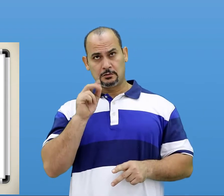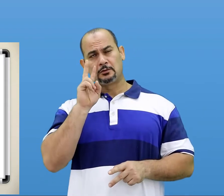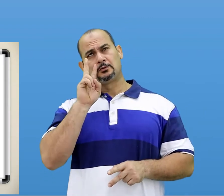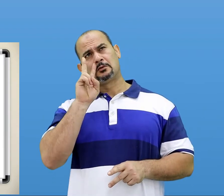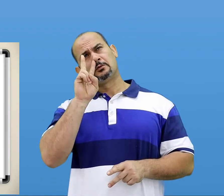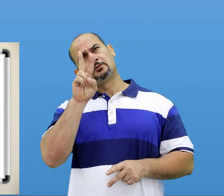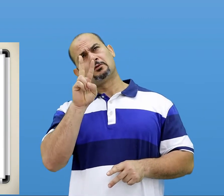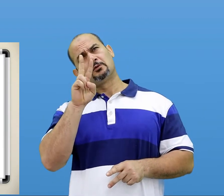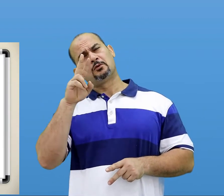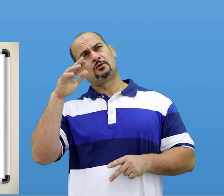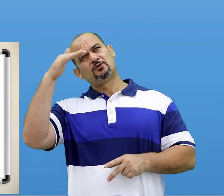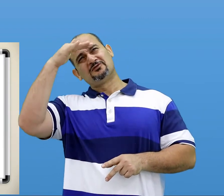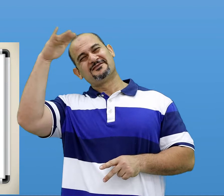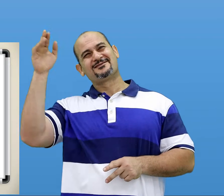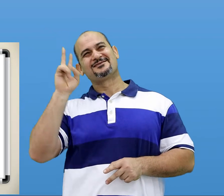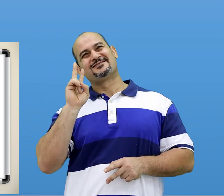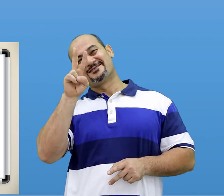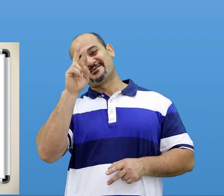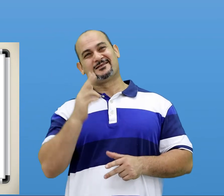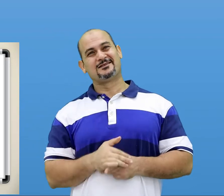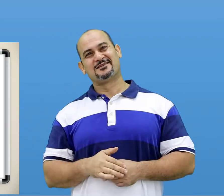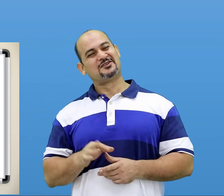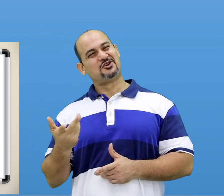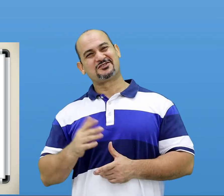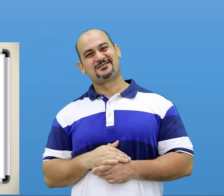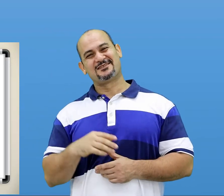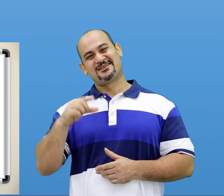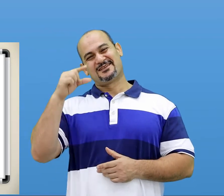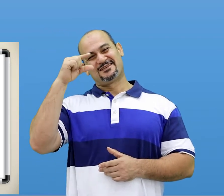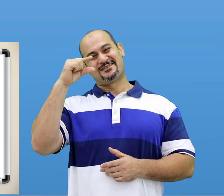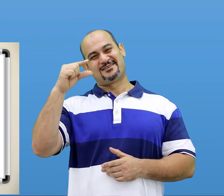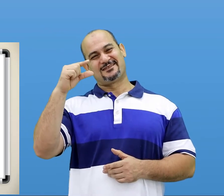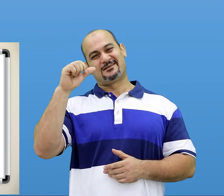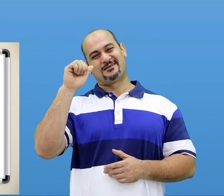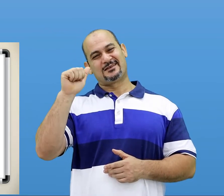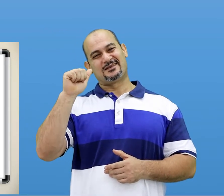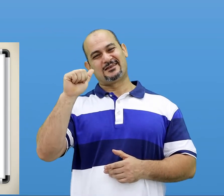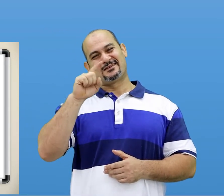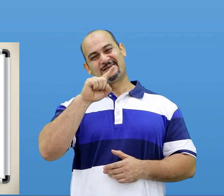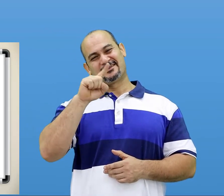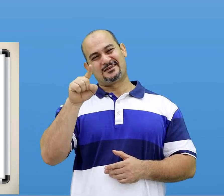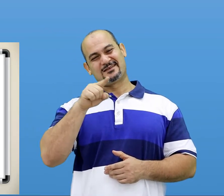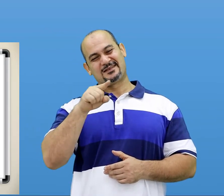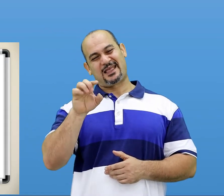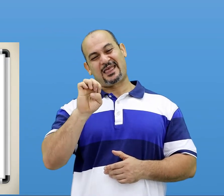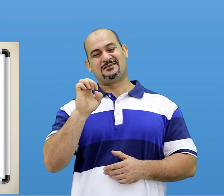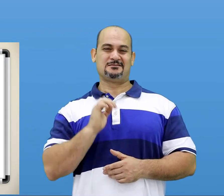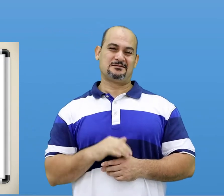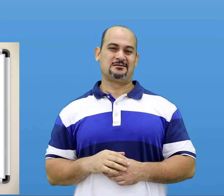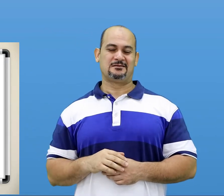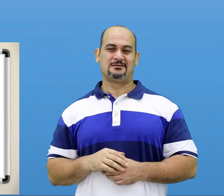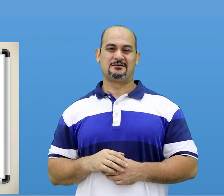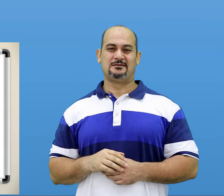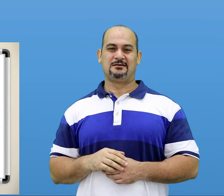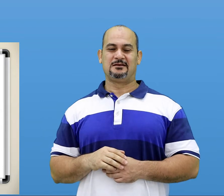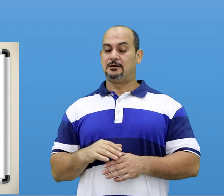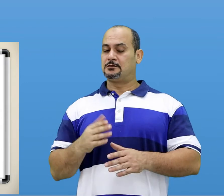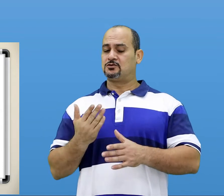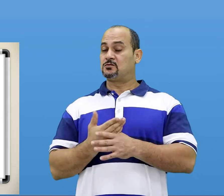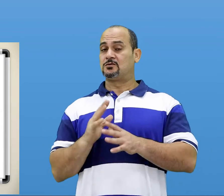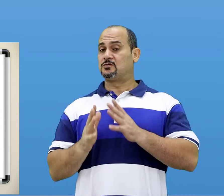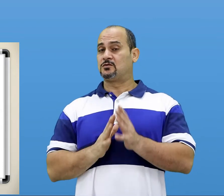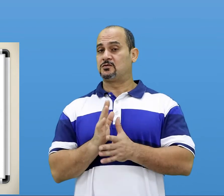who's looking at the sky. So he is gazing. The word is gaze.